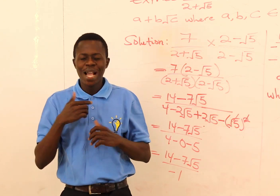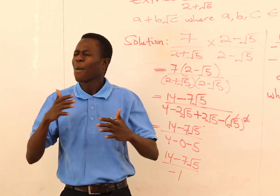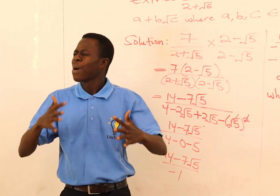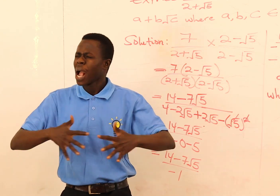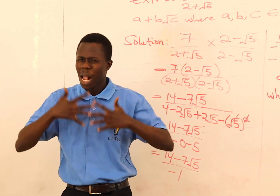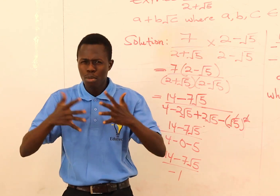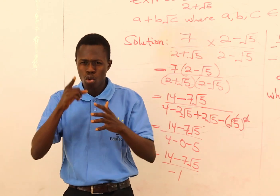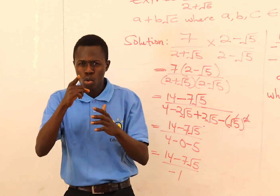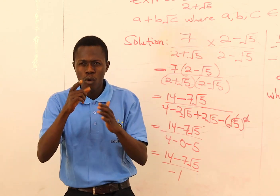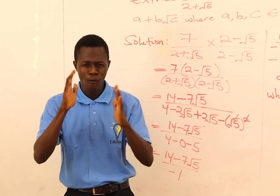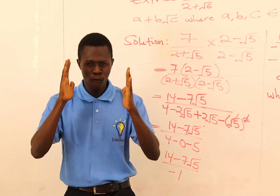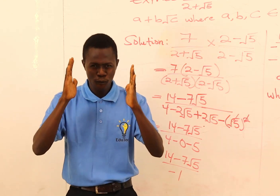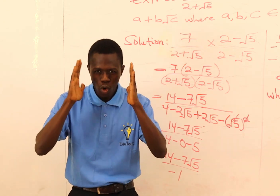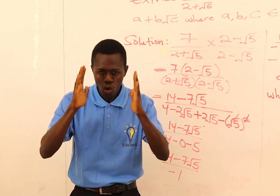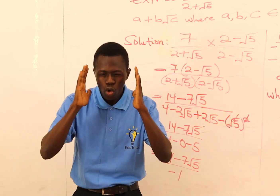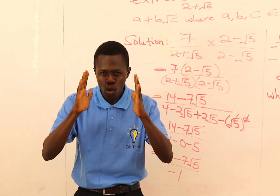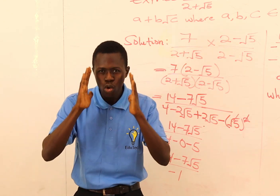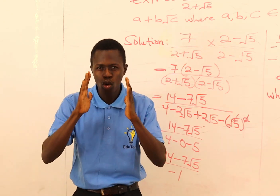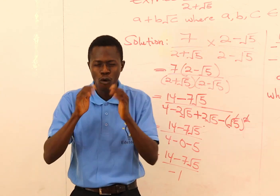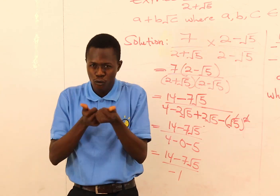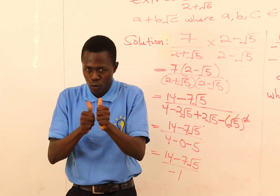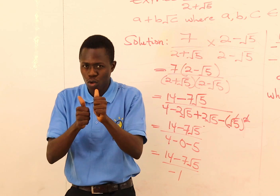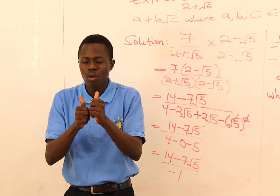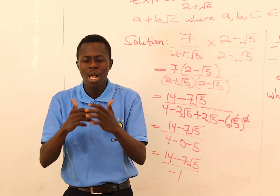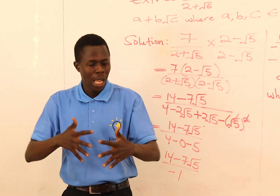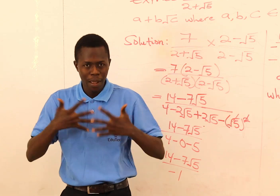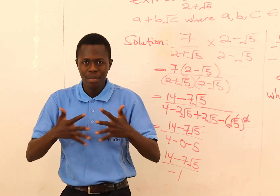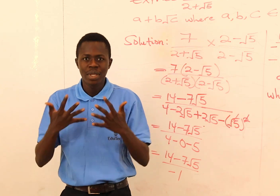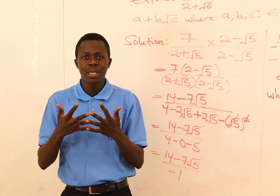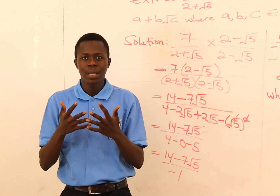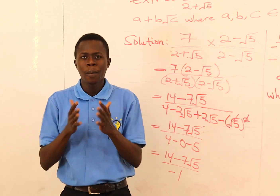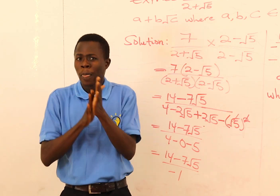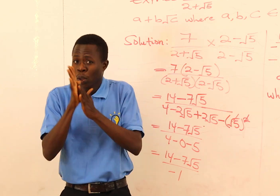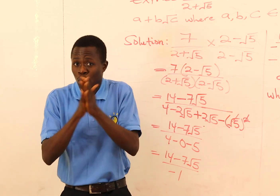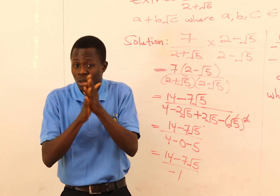solved. As always, I'm happy that you've been able to follow this particular lesson